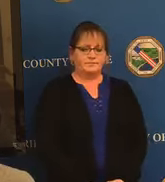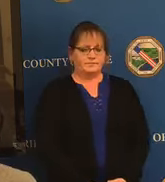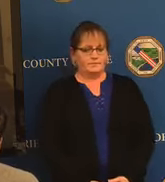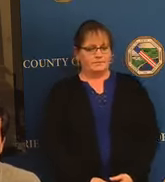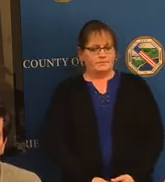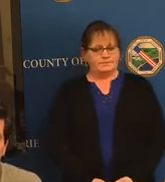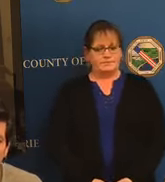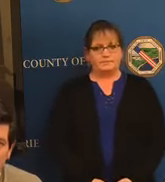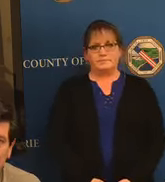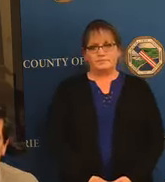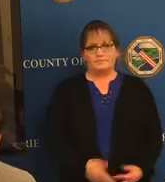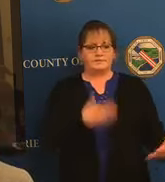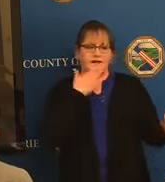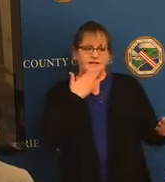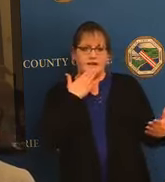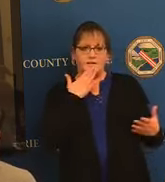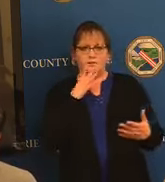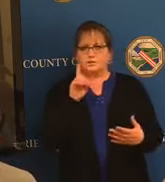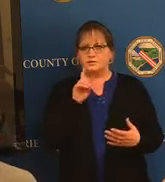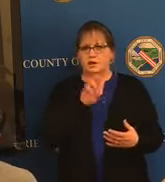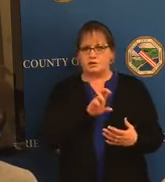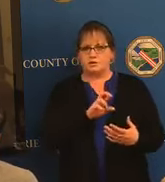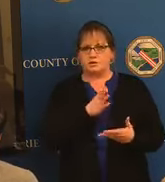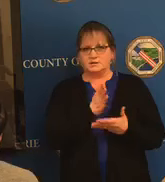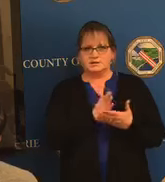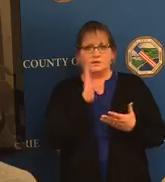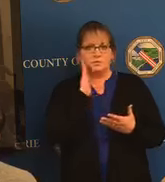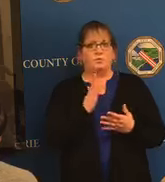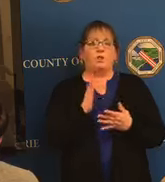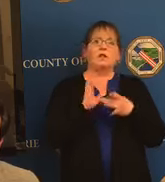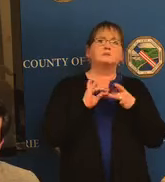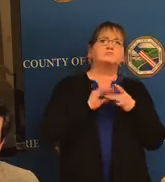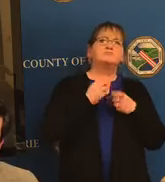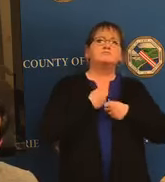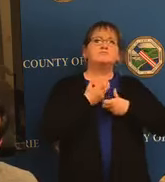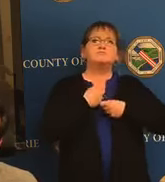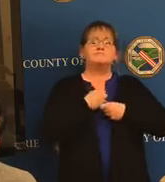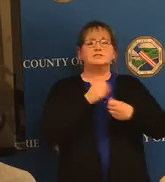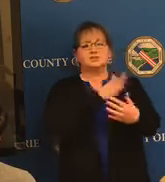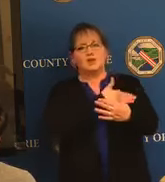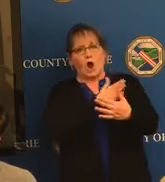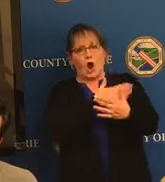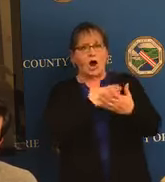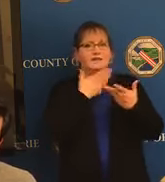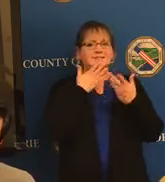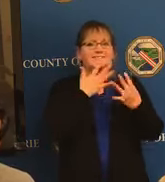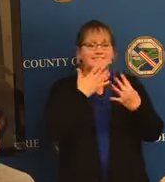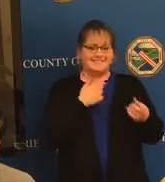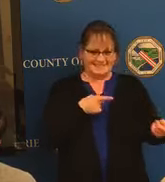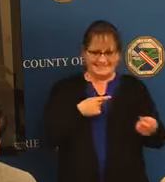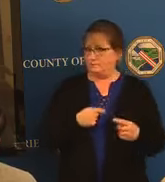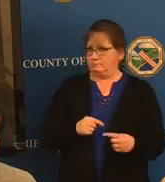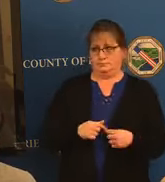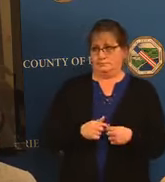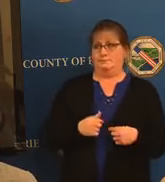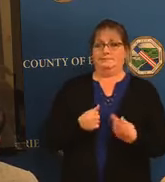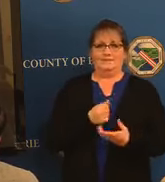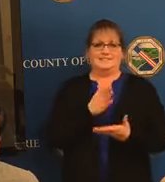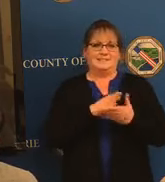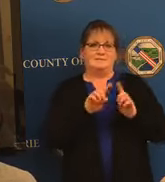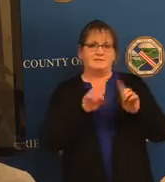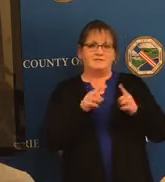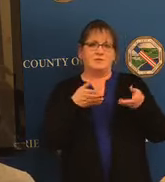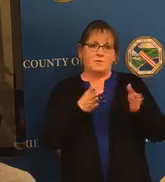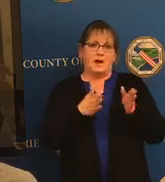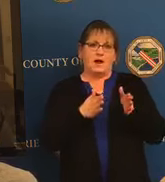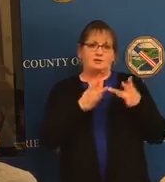Thank you. Thank you, Doctor. Some of us will reach out in song. The rest of us that don't want to, reach out in different ways that you know, and reach out with your heart